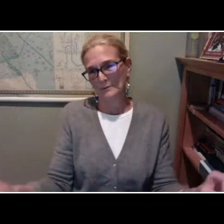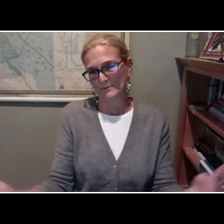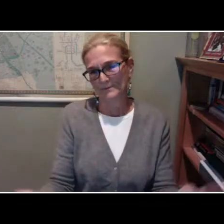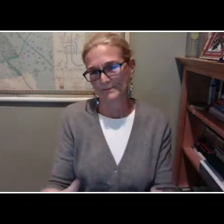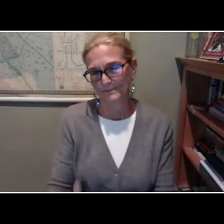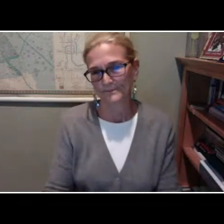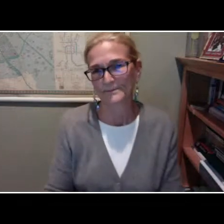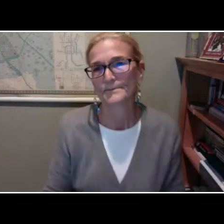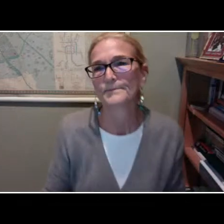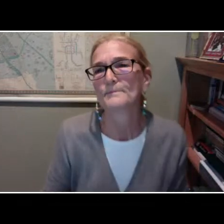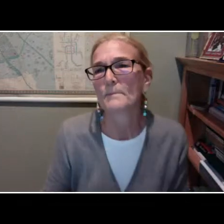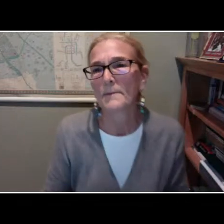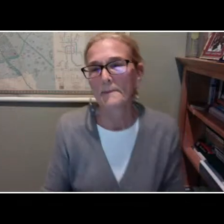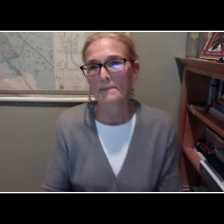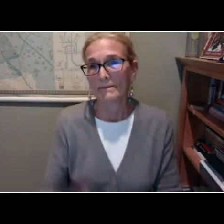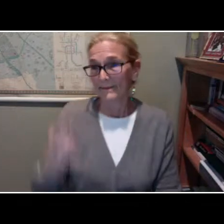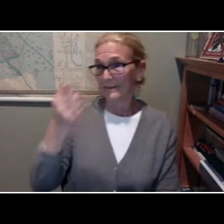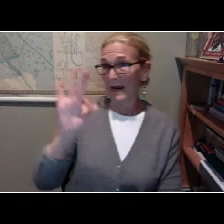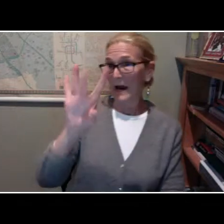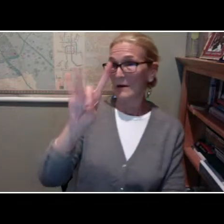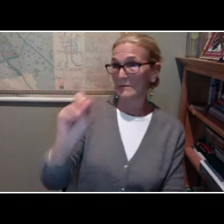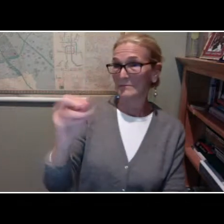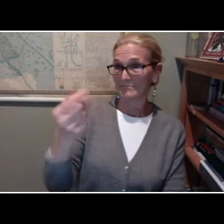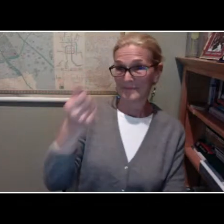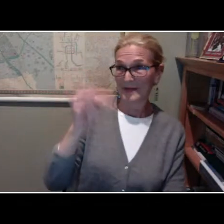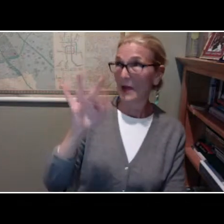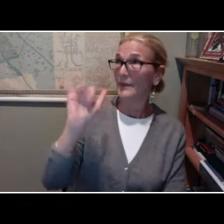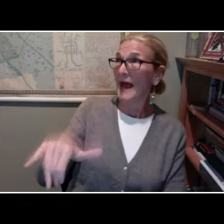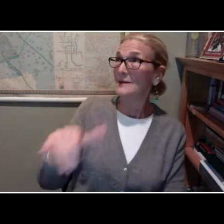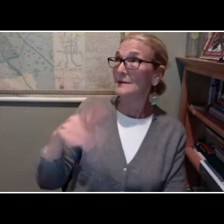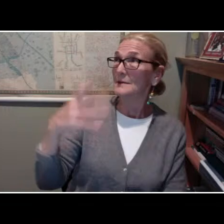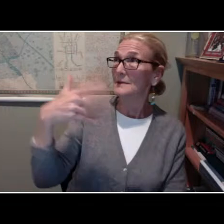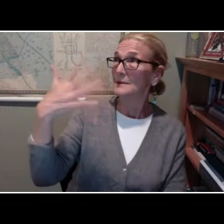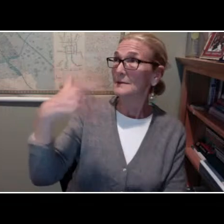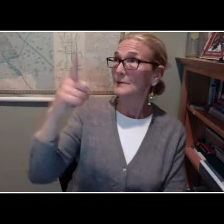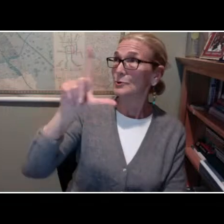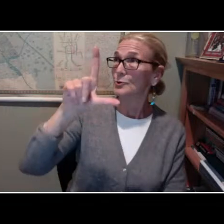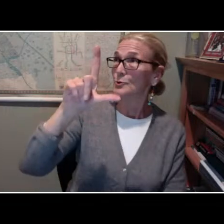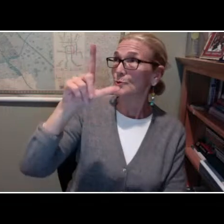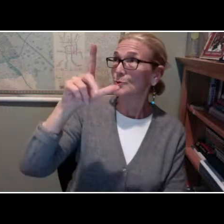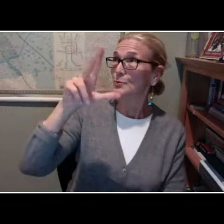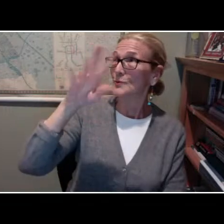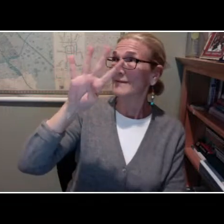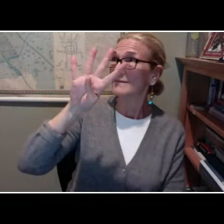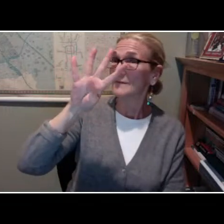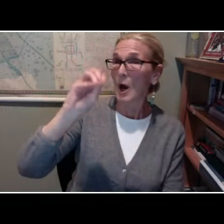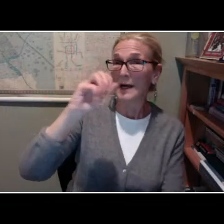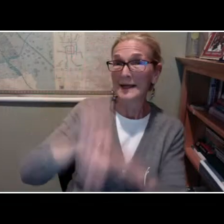deprivation of deafness is not the deprivation of sound, but is the deprivation of language, he's quoted as saying in 1980.